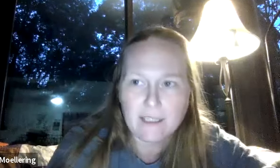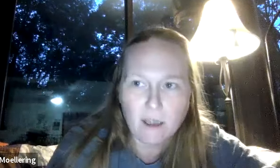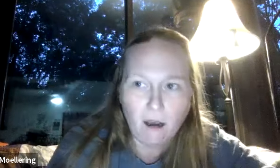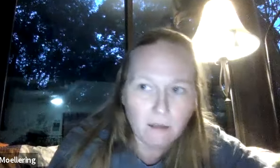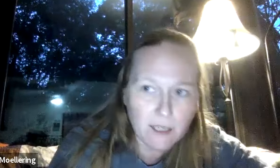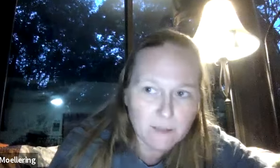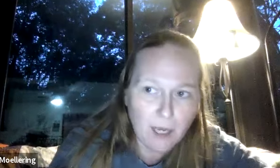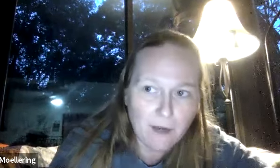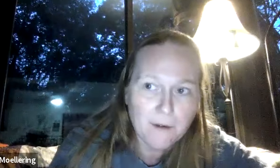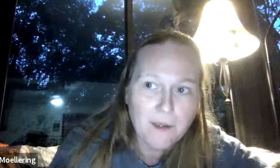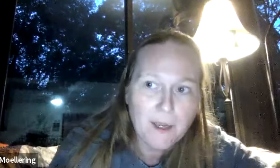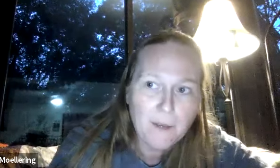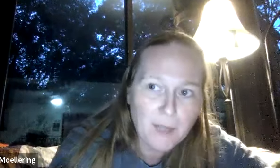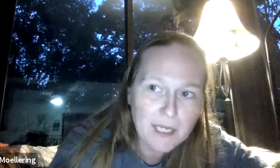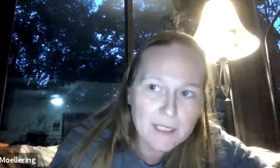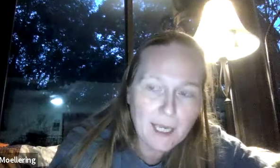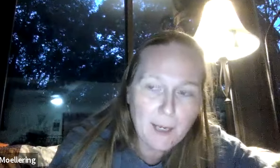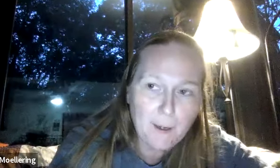to y'all as well, because